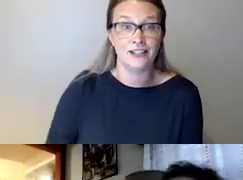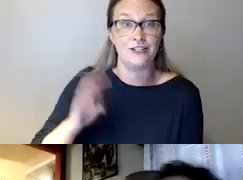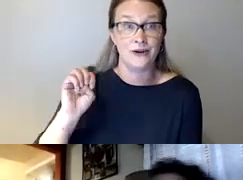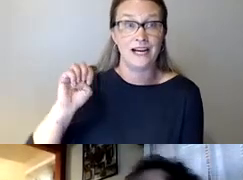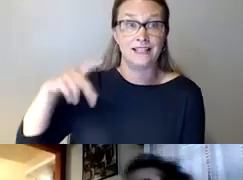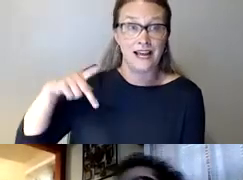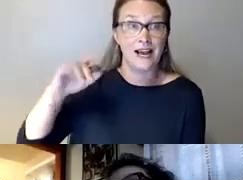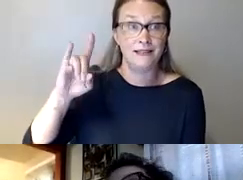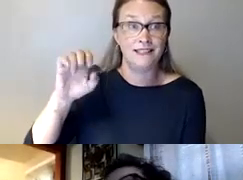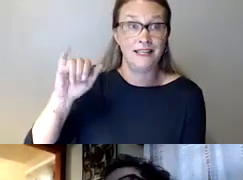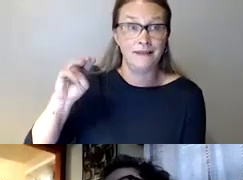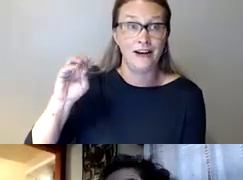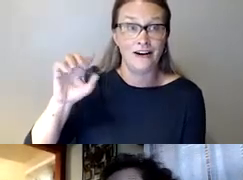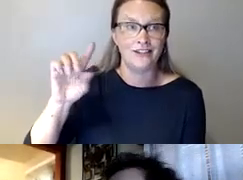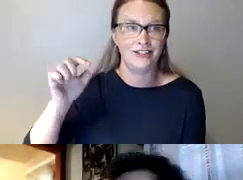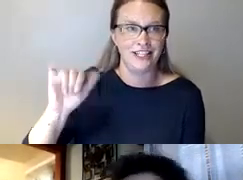epidemiology. So I say epidemiology,